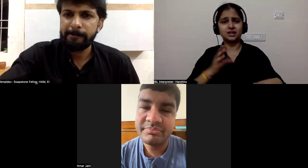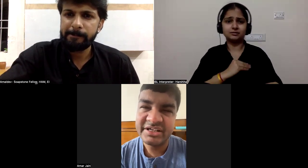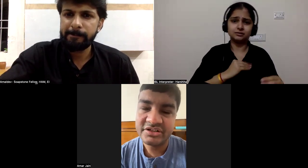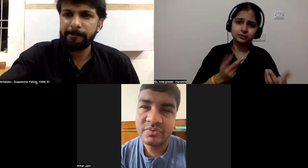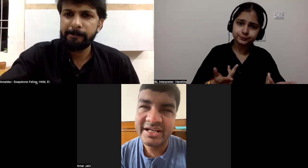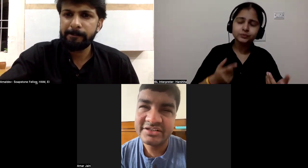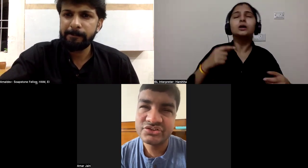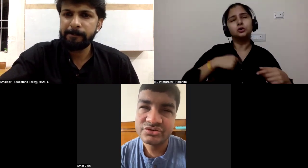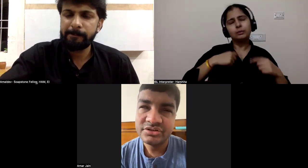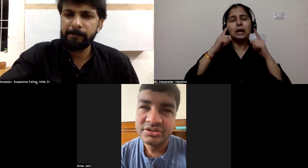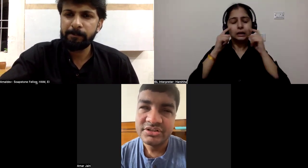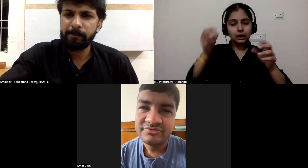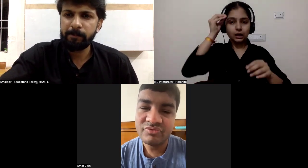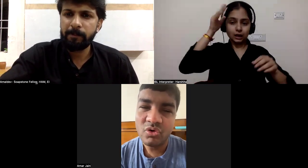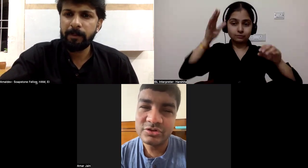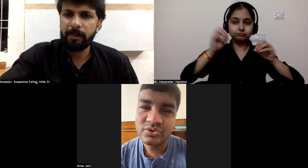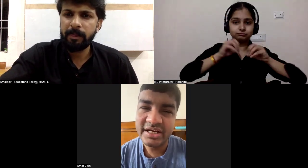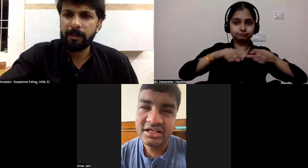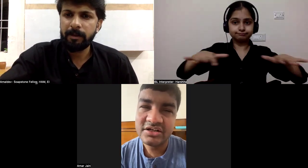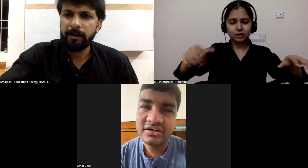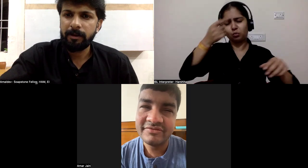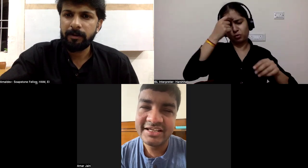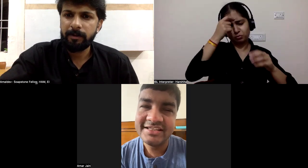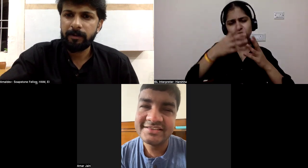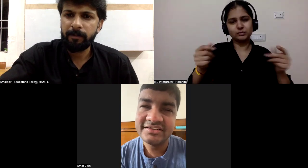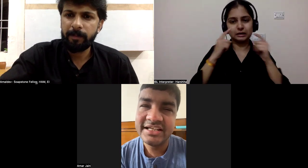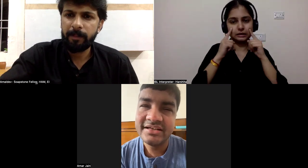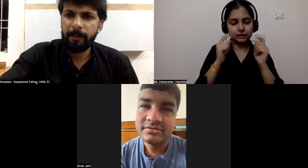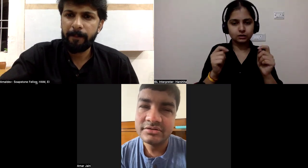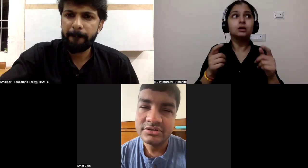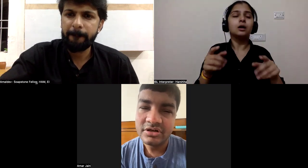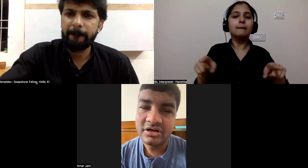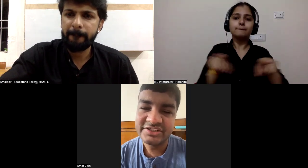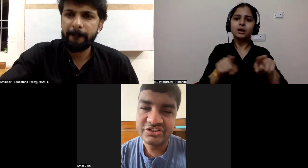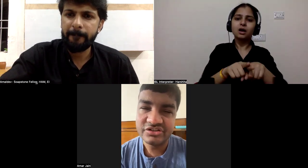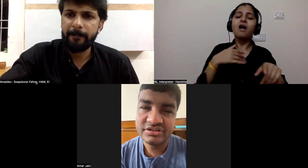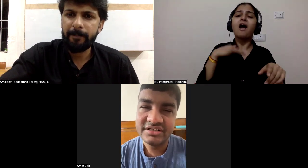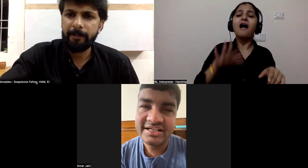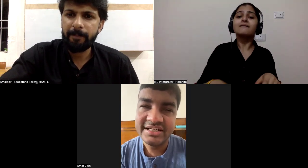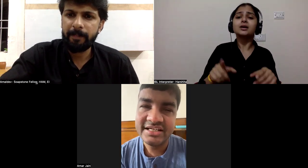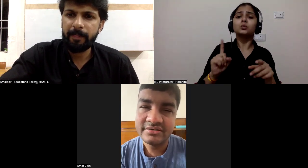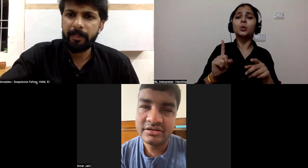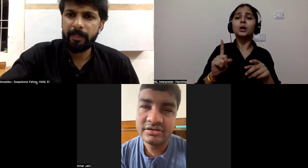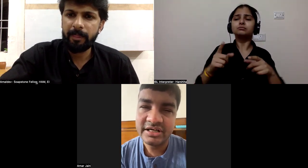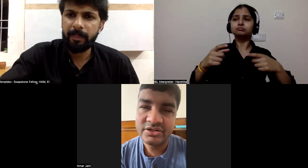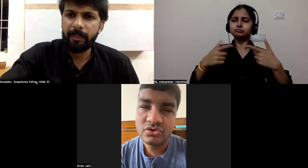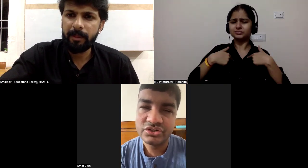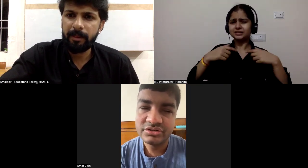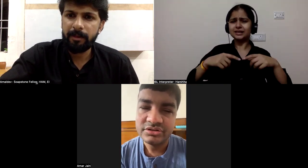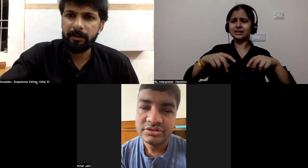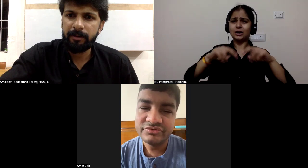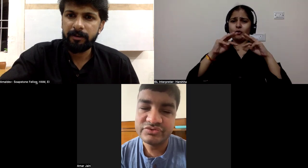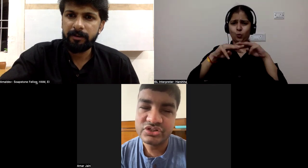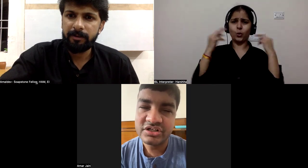build better awareness. We have also held very recently a session in Delhi High